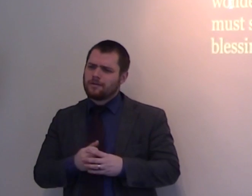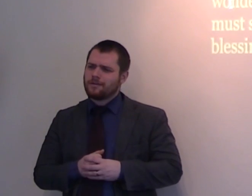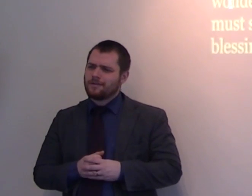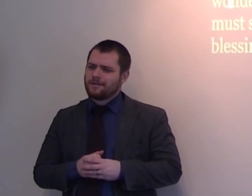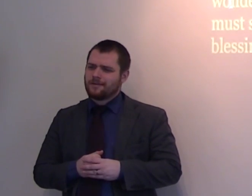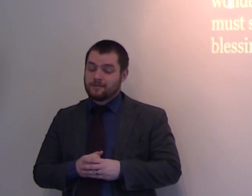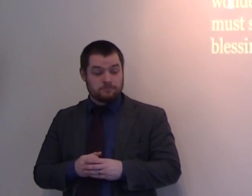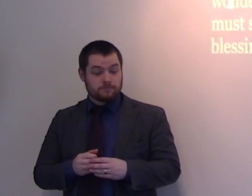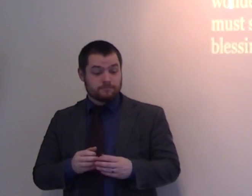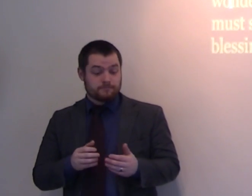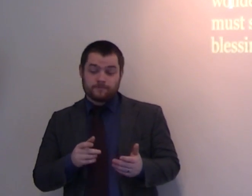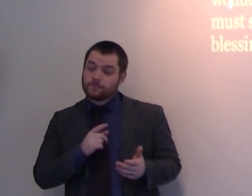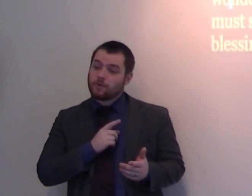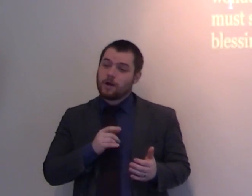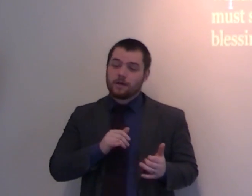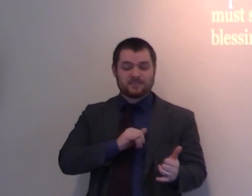Sometimes Christian people will suffer for Christ.